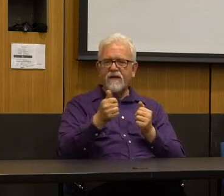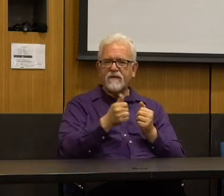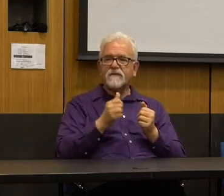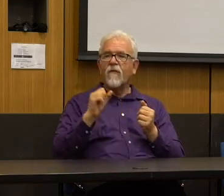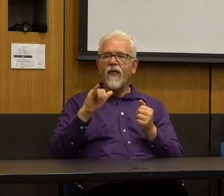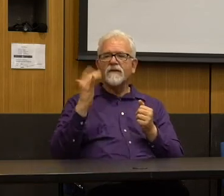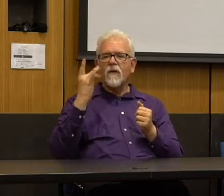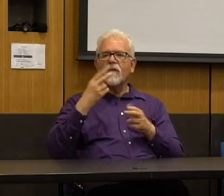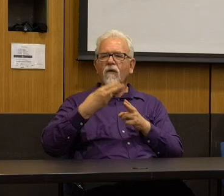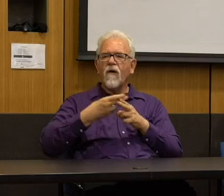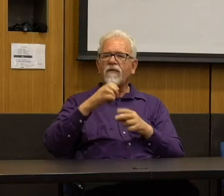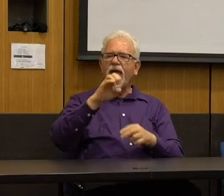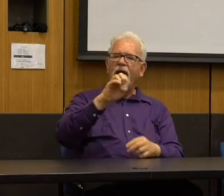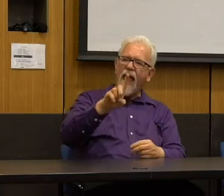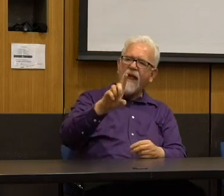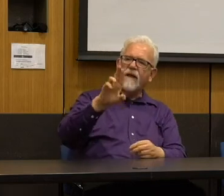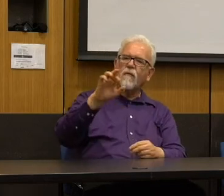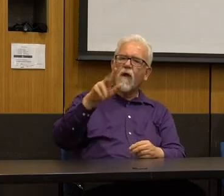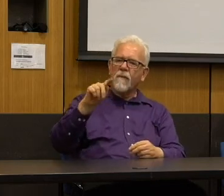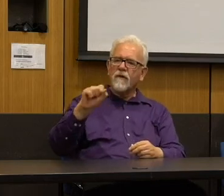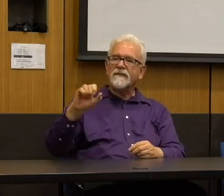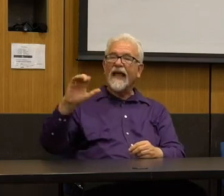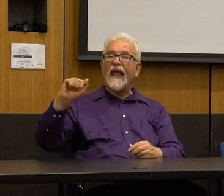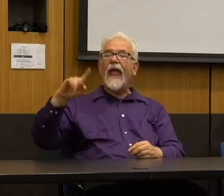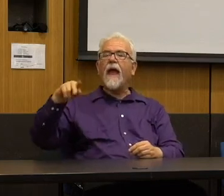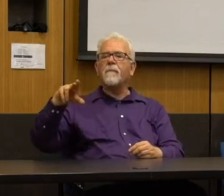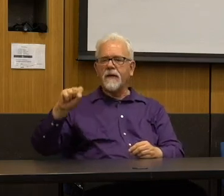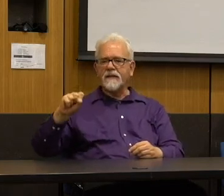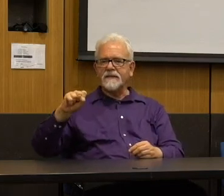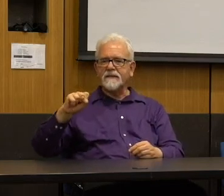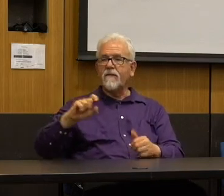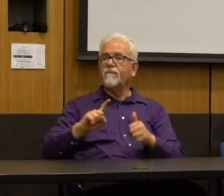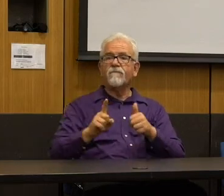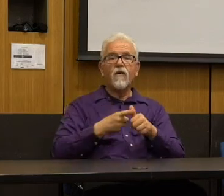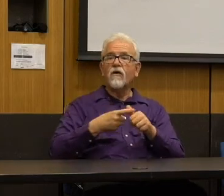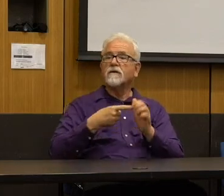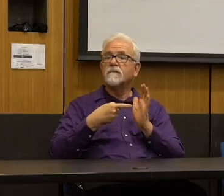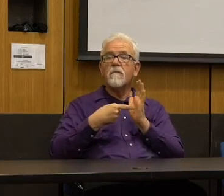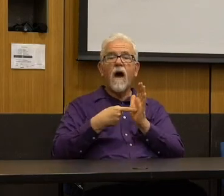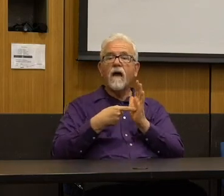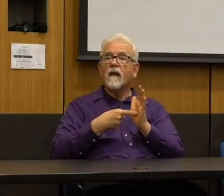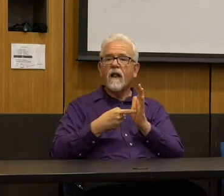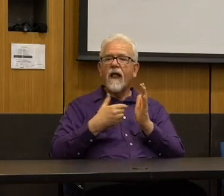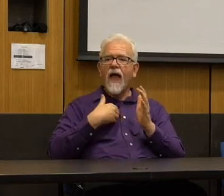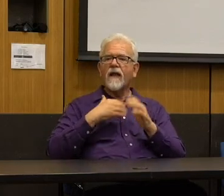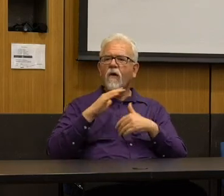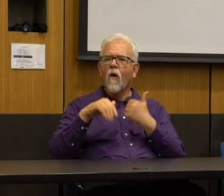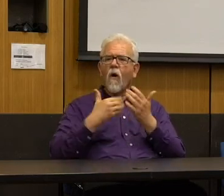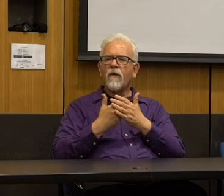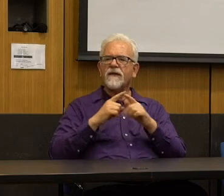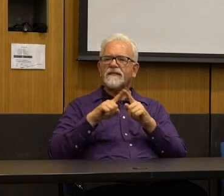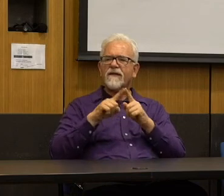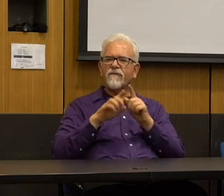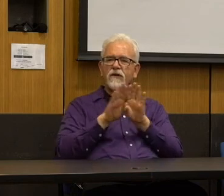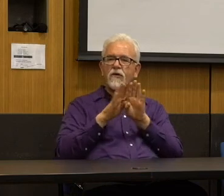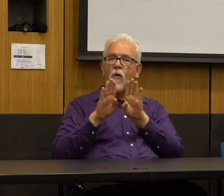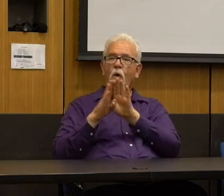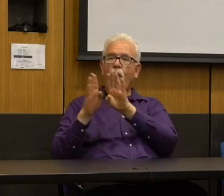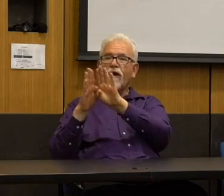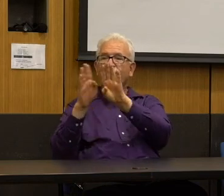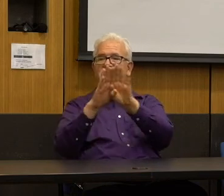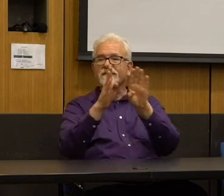that's why we call it the Ed Roberts Campus. And the first model was had all these different doors. In fact, I